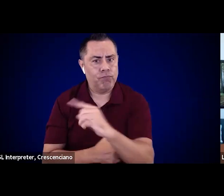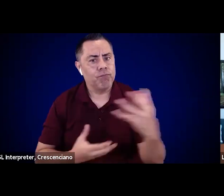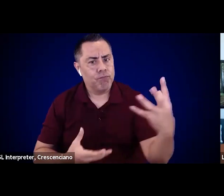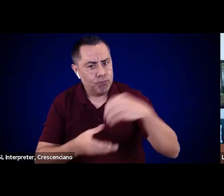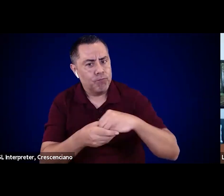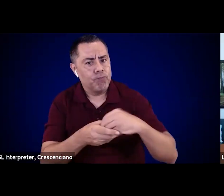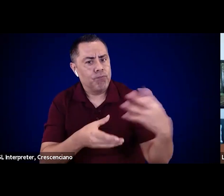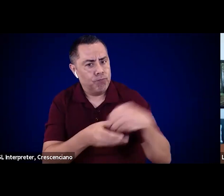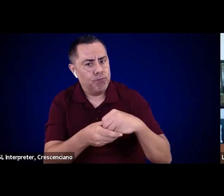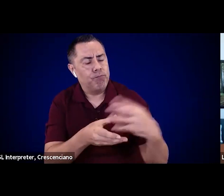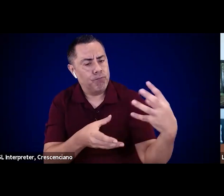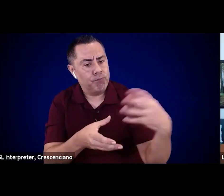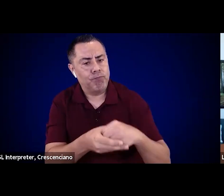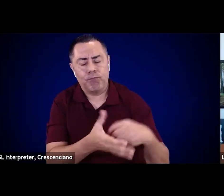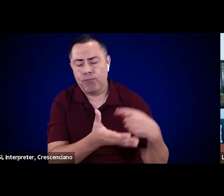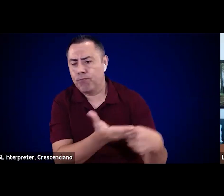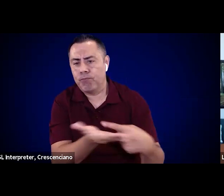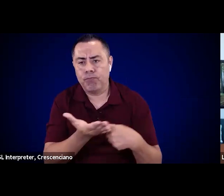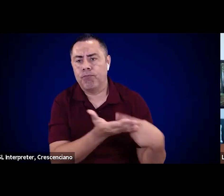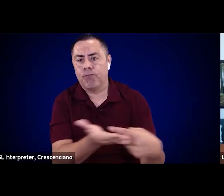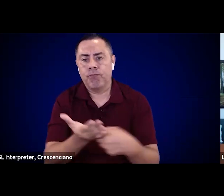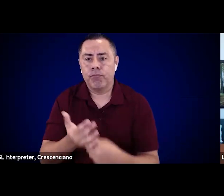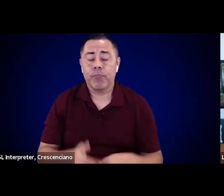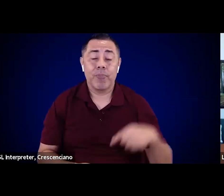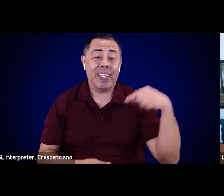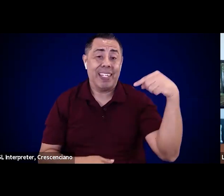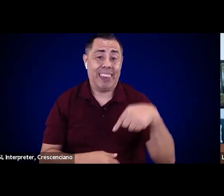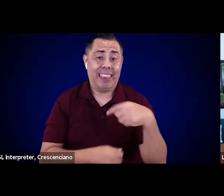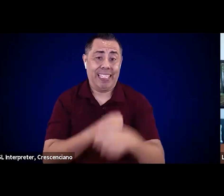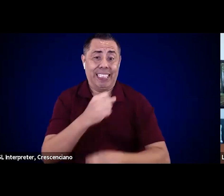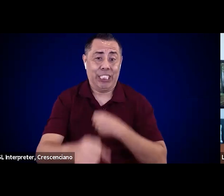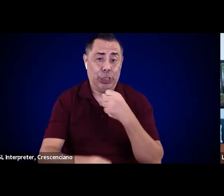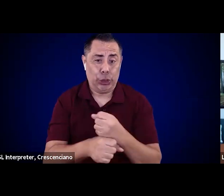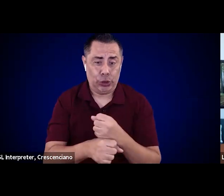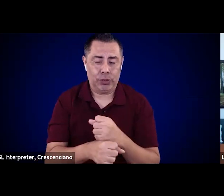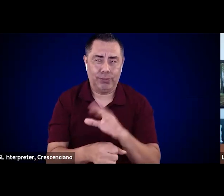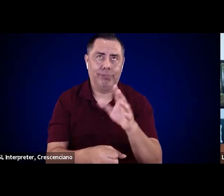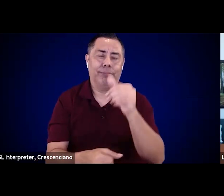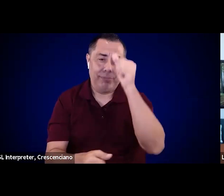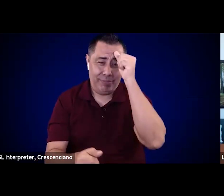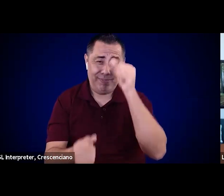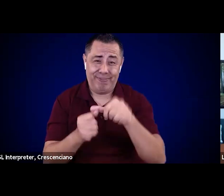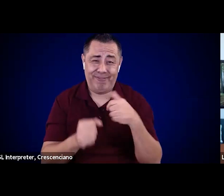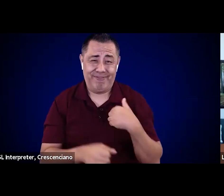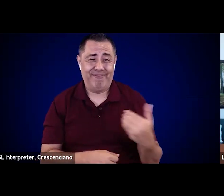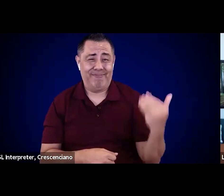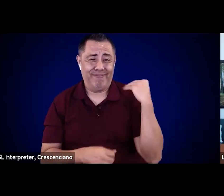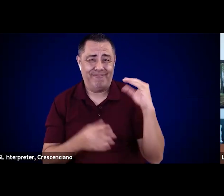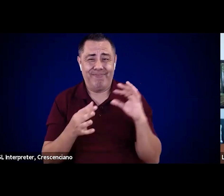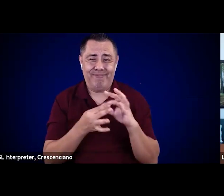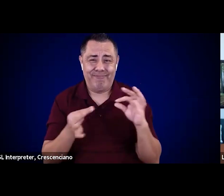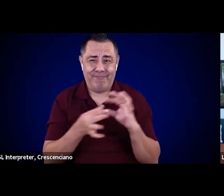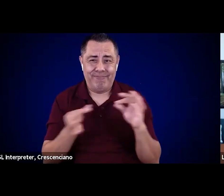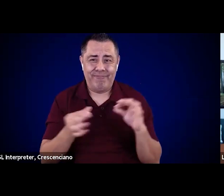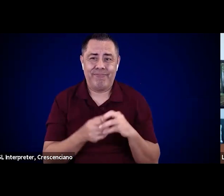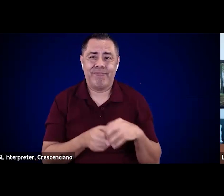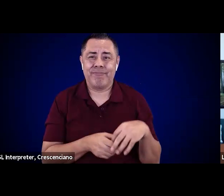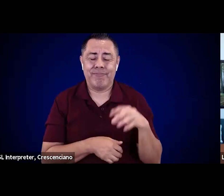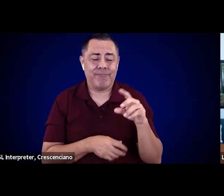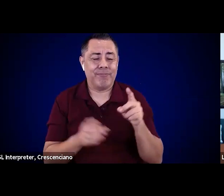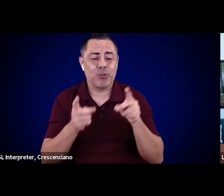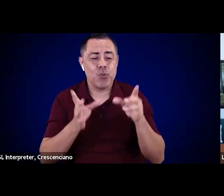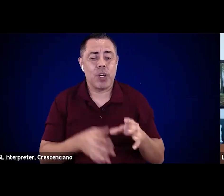This year in particular, harkening back to my earlier comments about the focus of Director Board, we established the